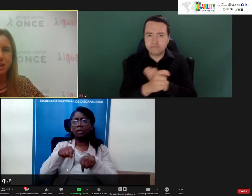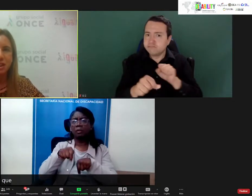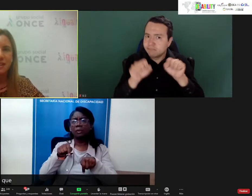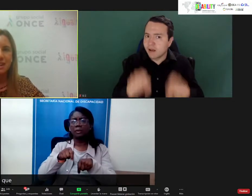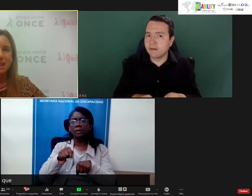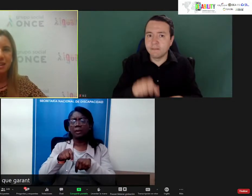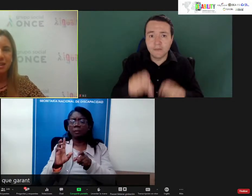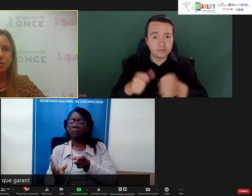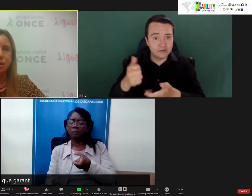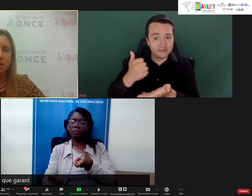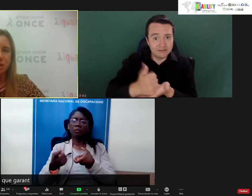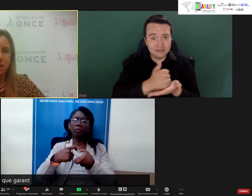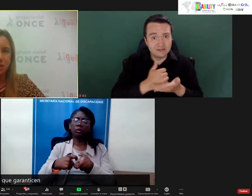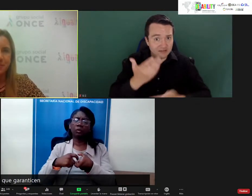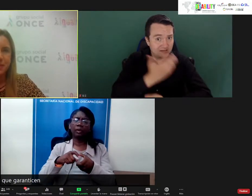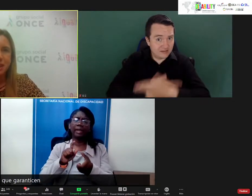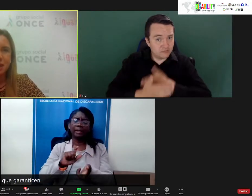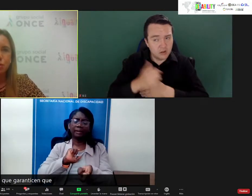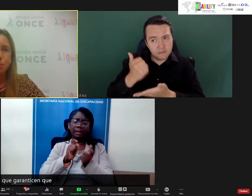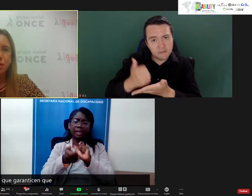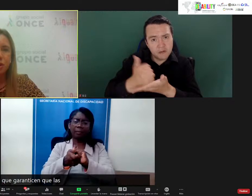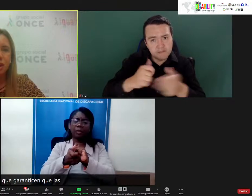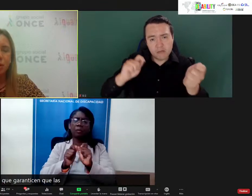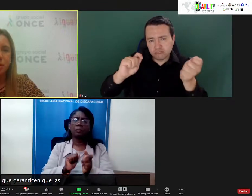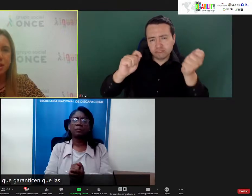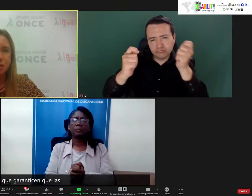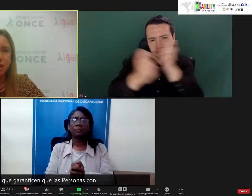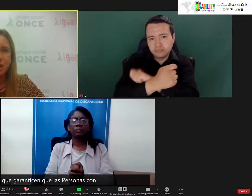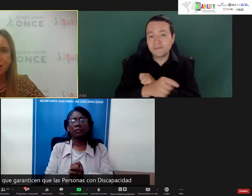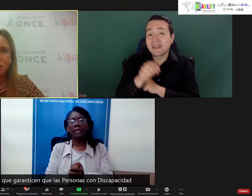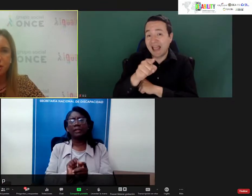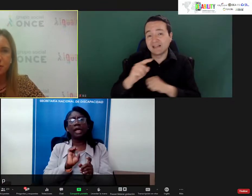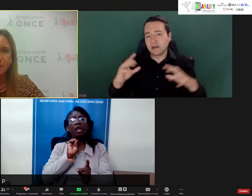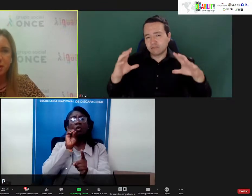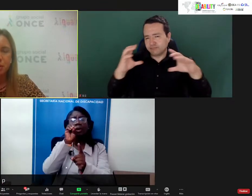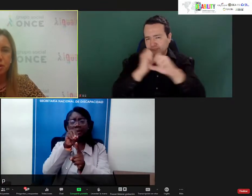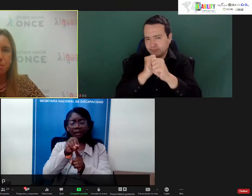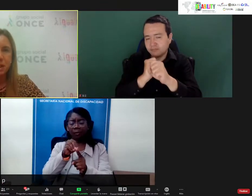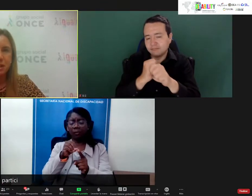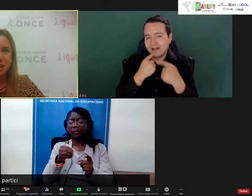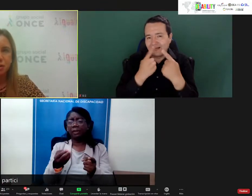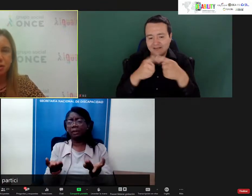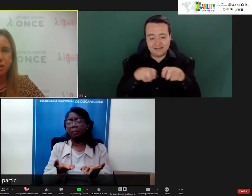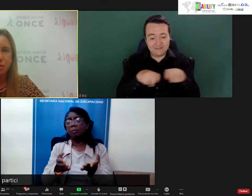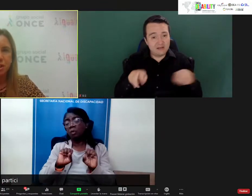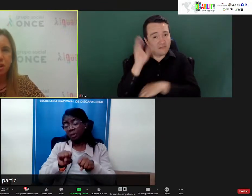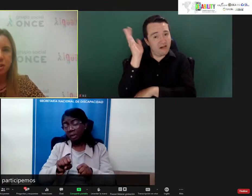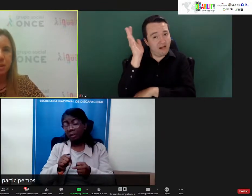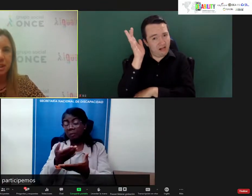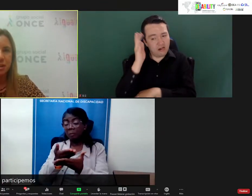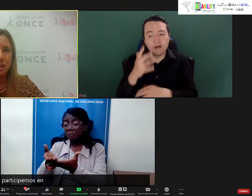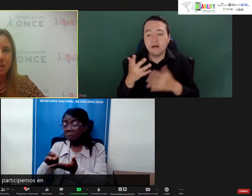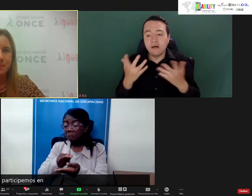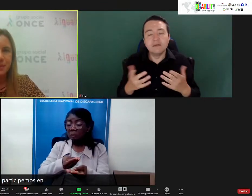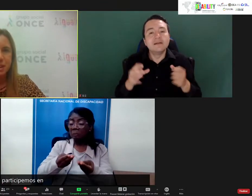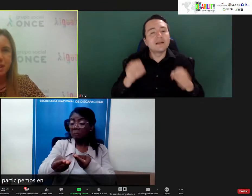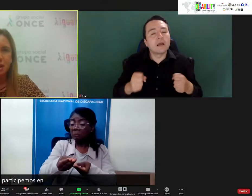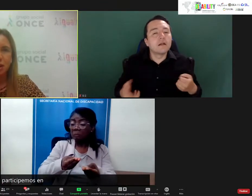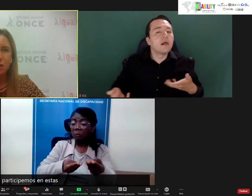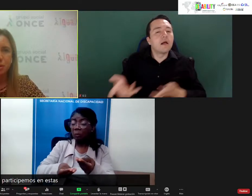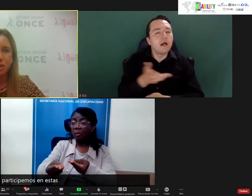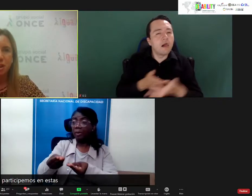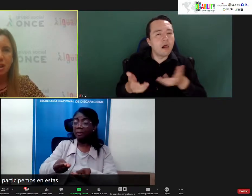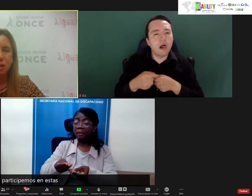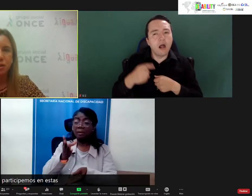persons with disabilities will actively participate in those transformations this is the objective of the session